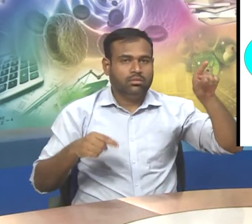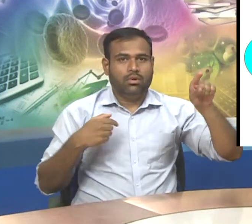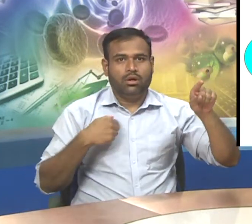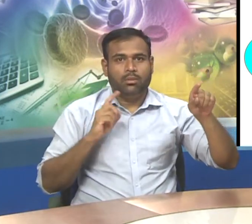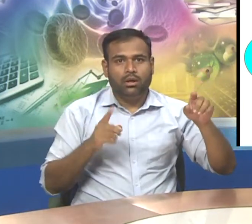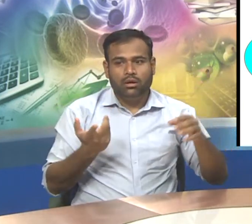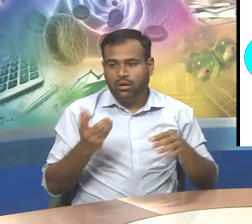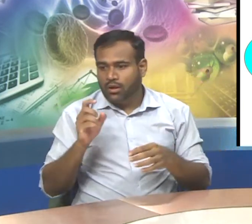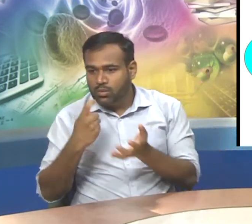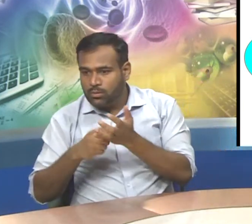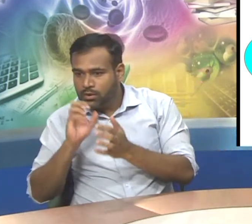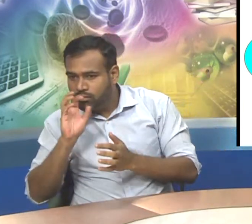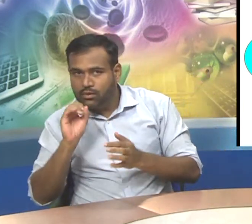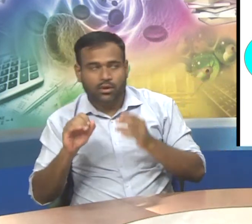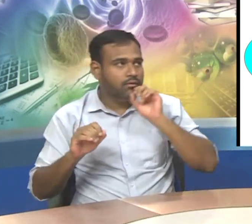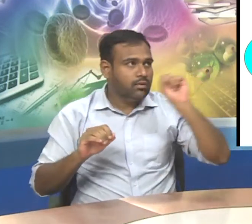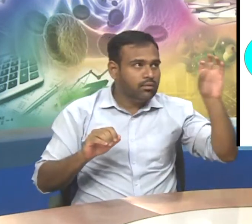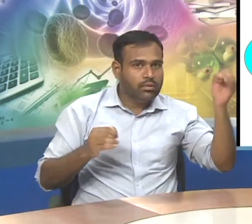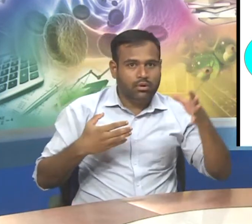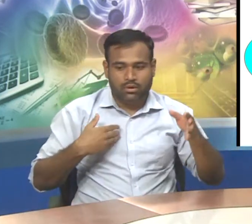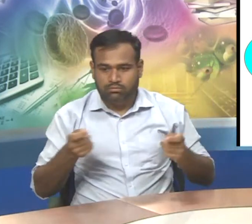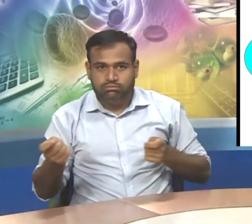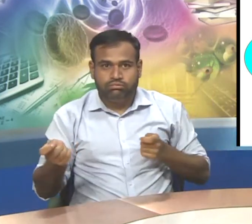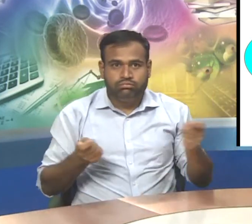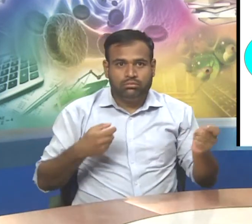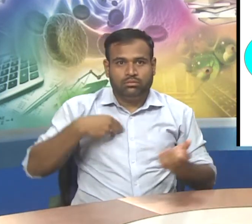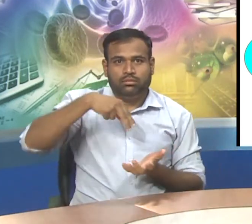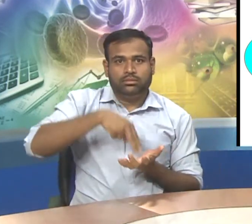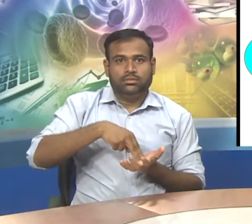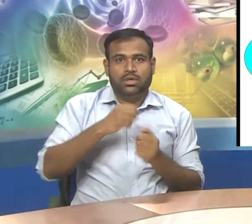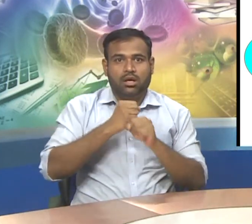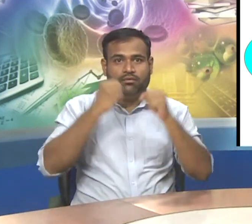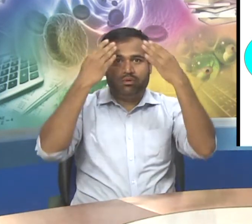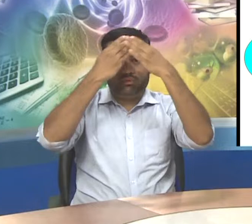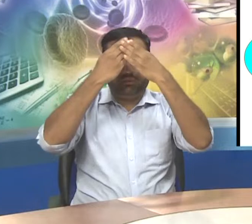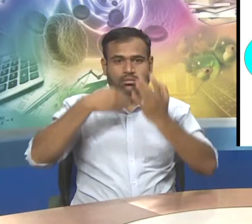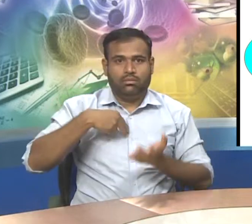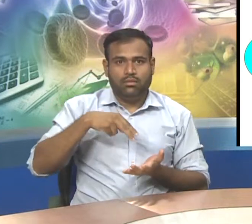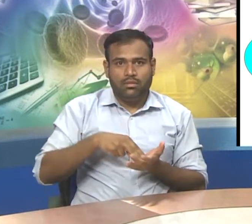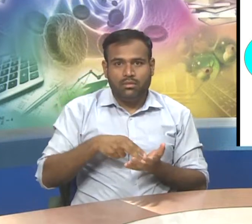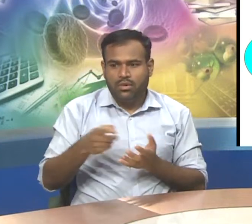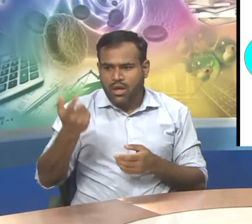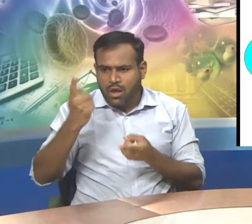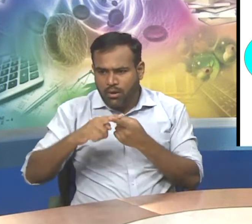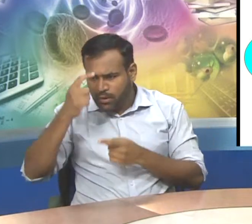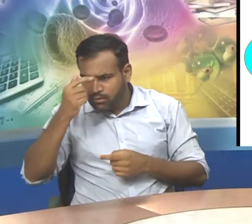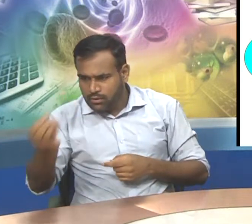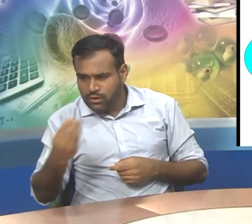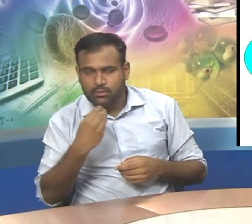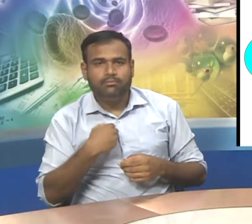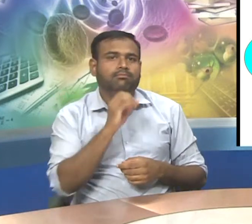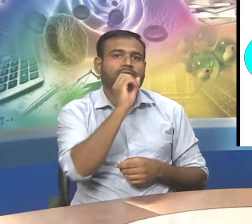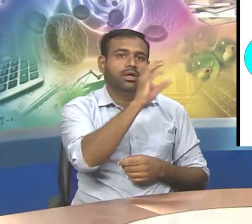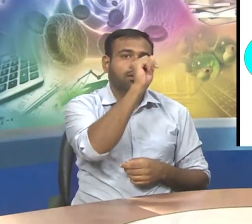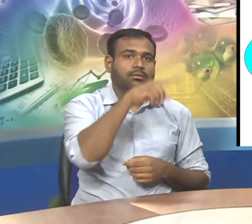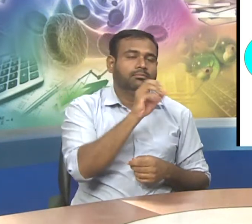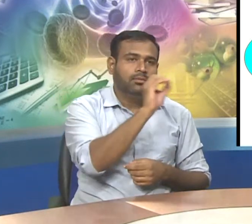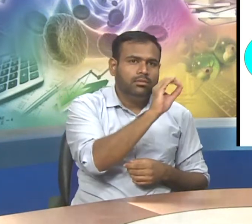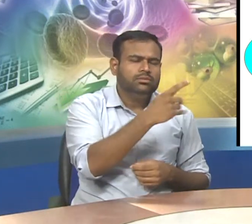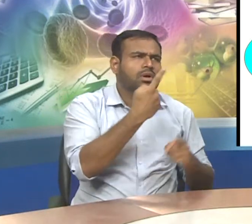The governor has many powers because that governor has to coordinate among the state and the